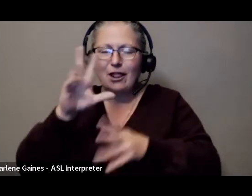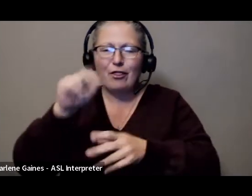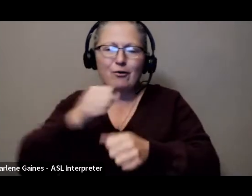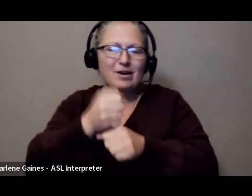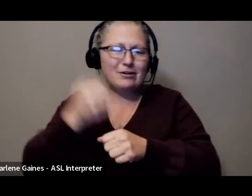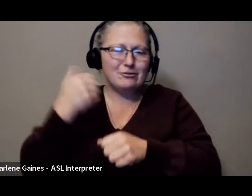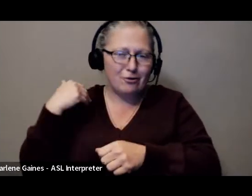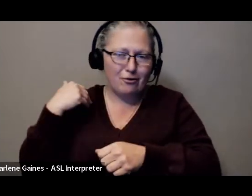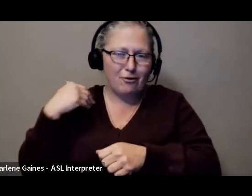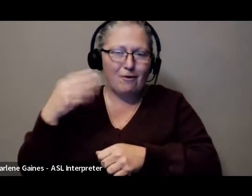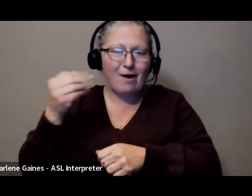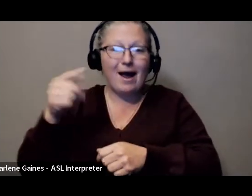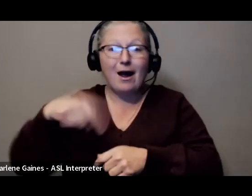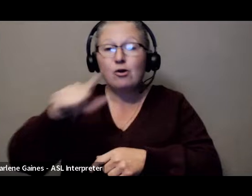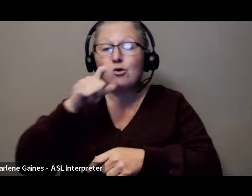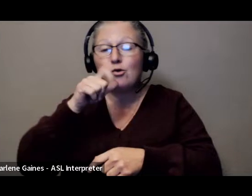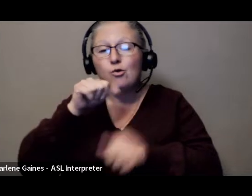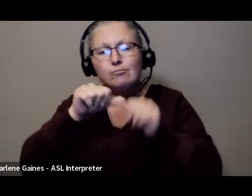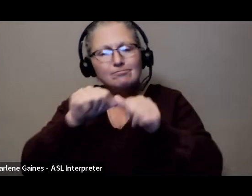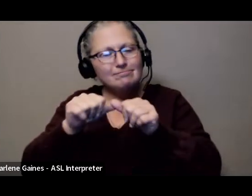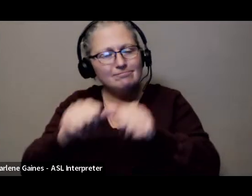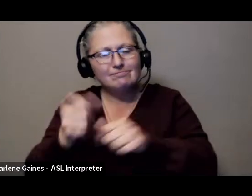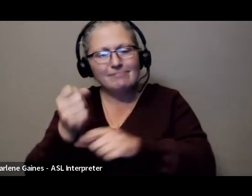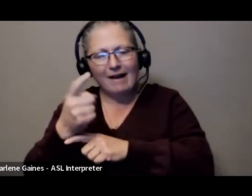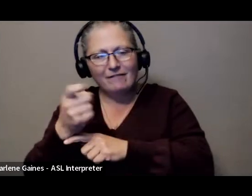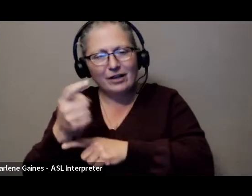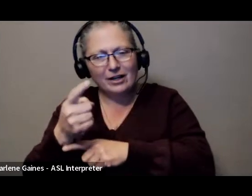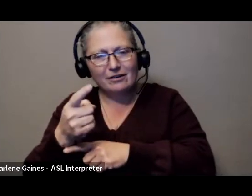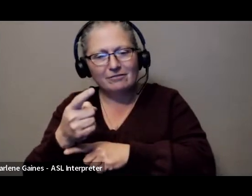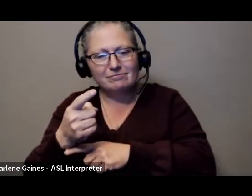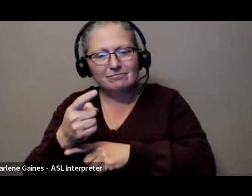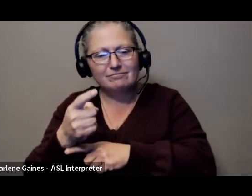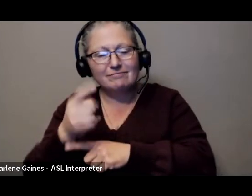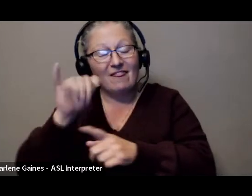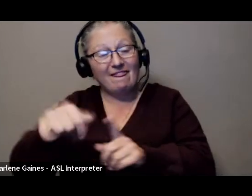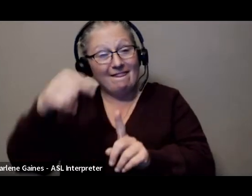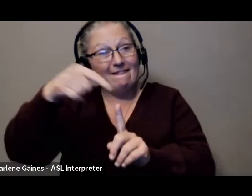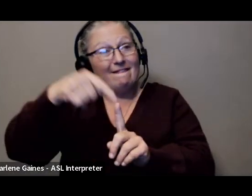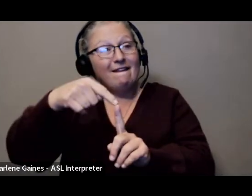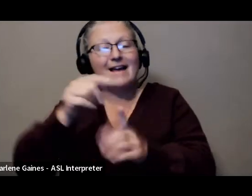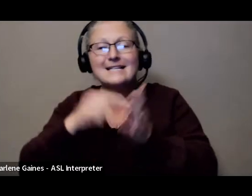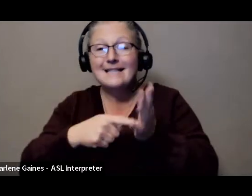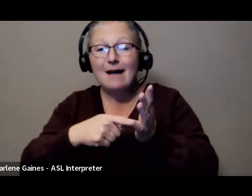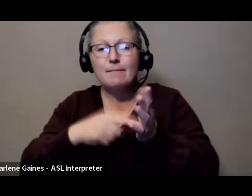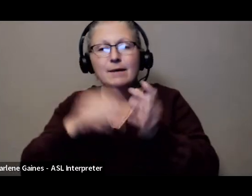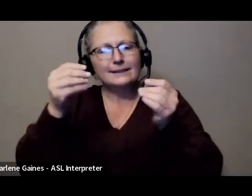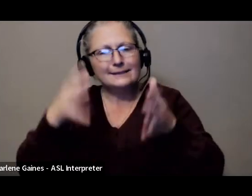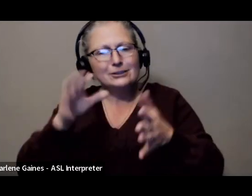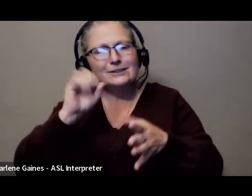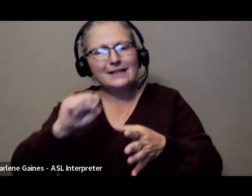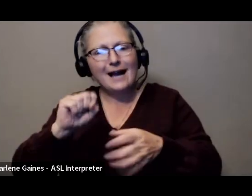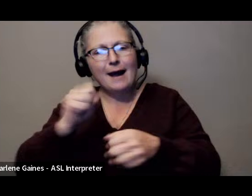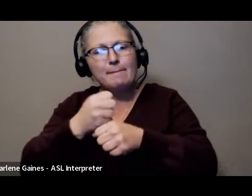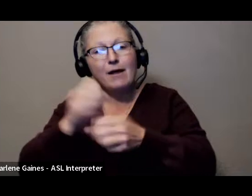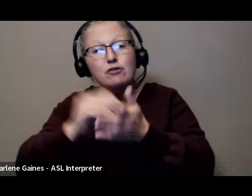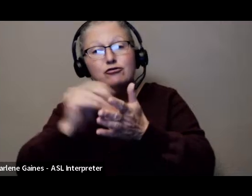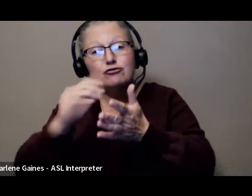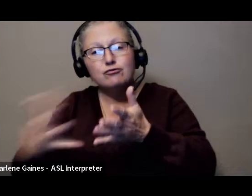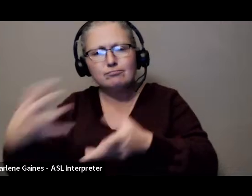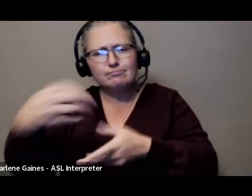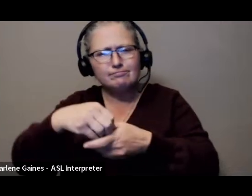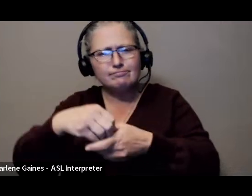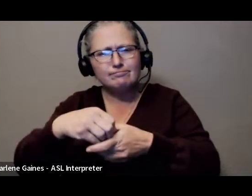ago and those who continue it year after year. This is a prime example of how teachers can engage students in a